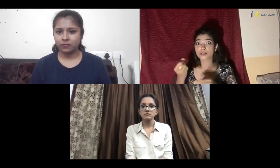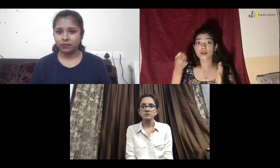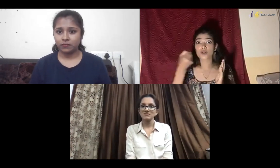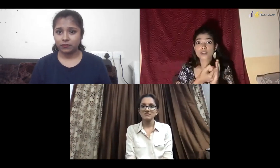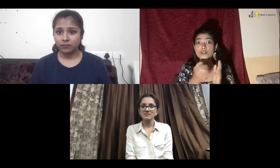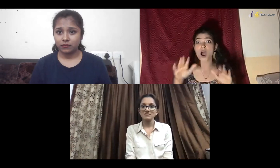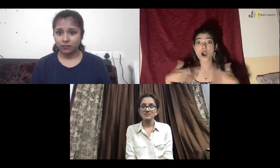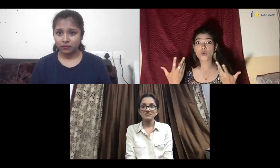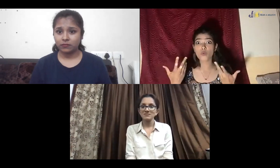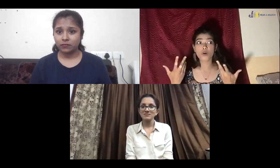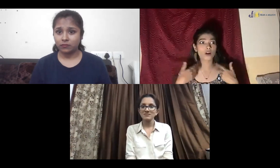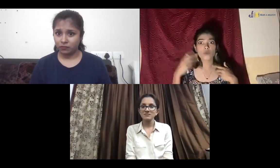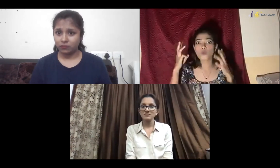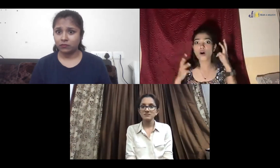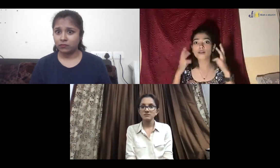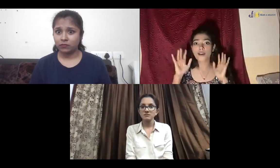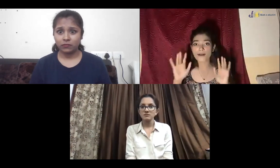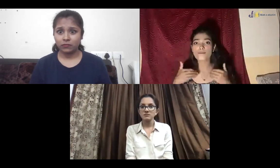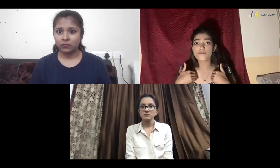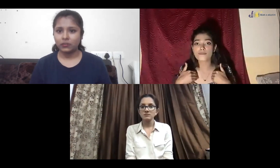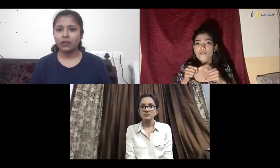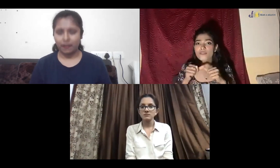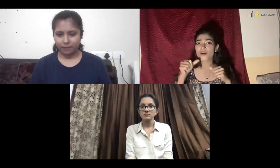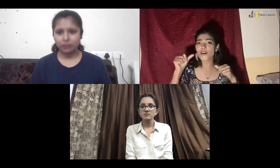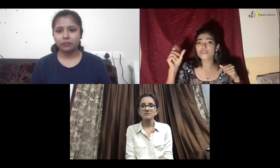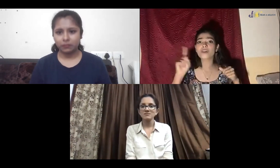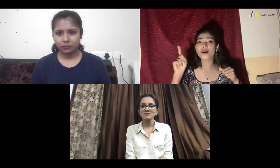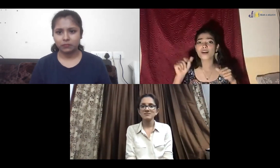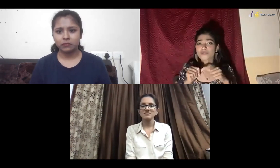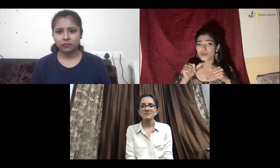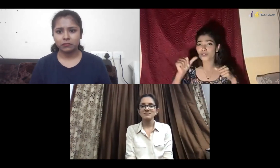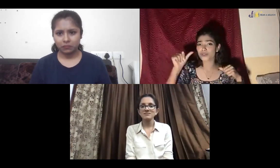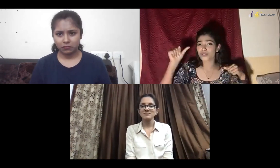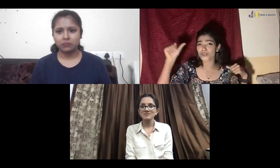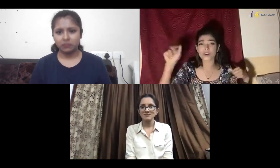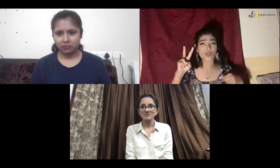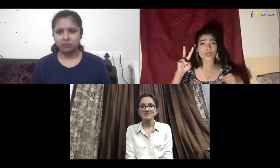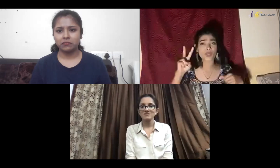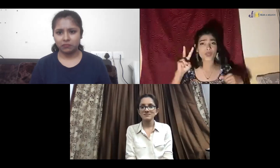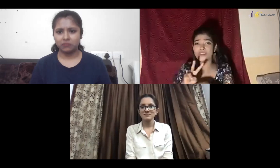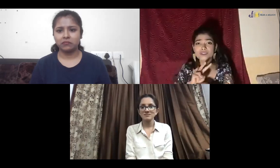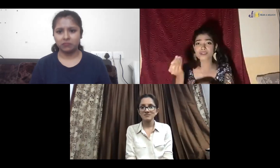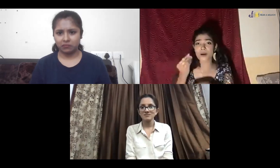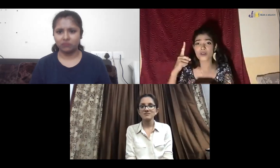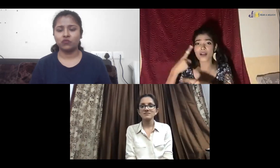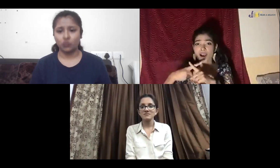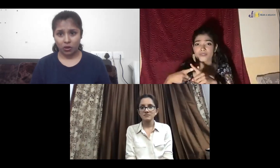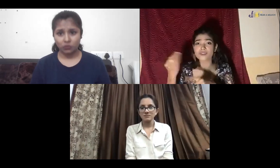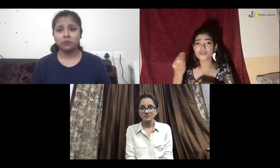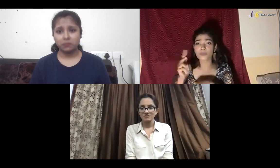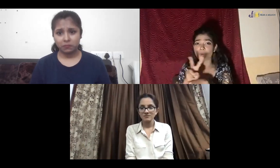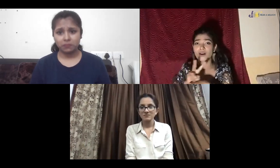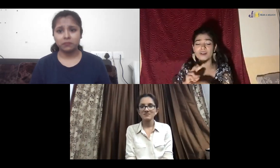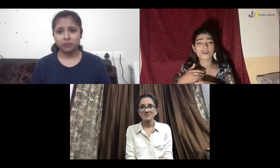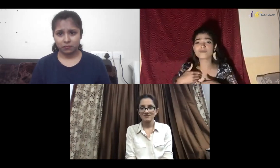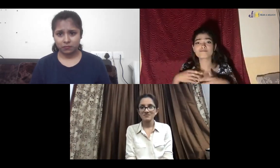I don't care. I was just working. I reached how I have to go. I was worried about that in the night. So it's far from my place. It's take